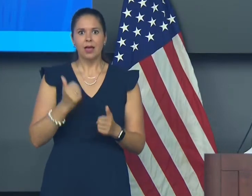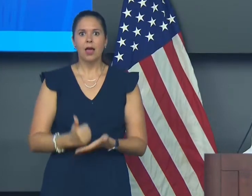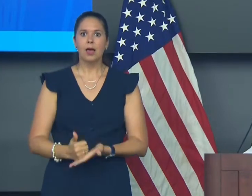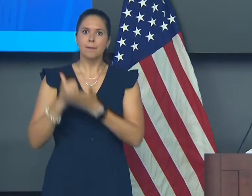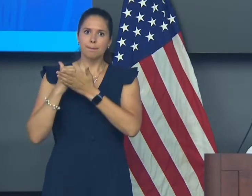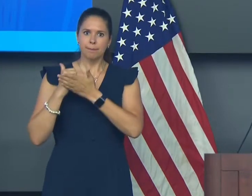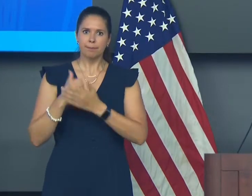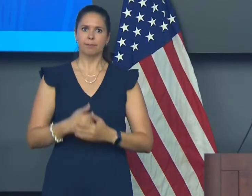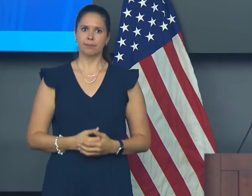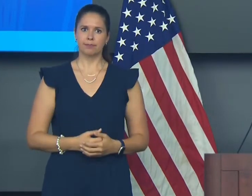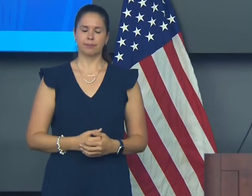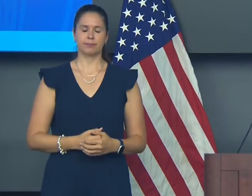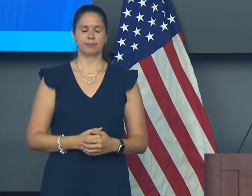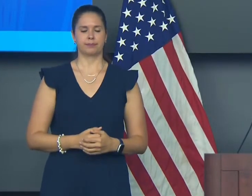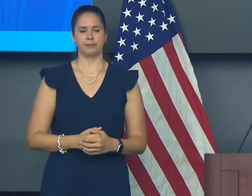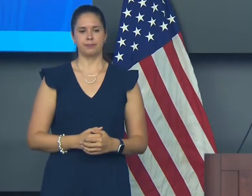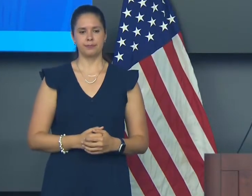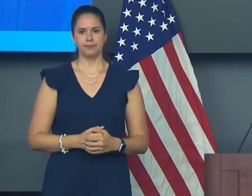Thank you.